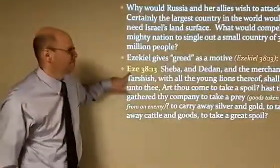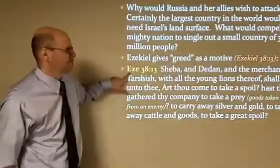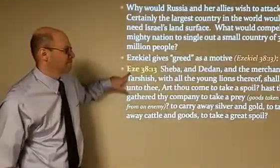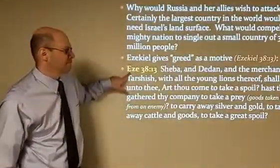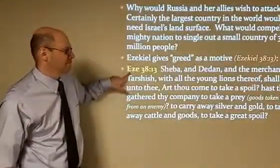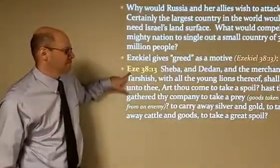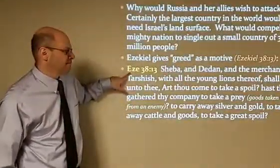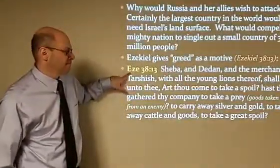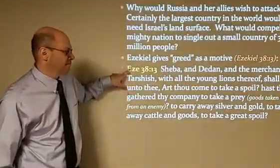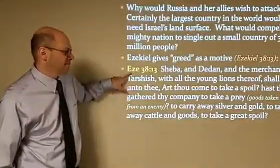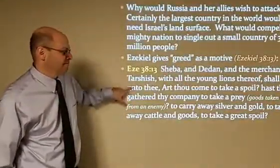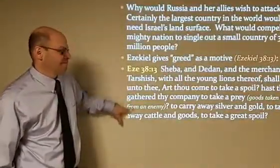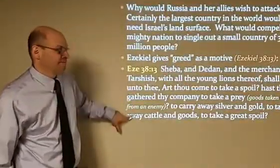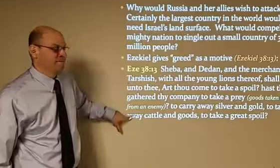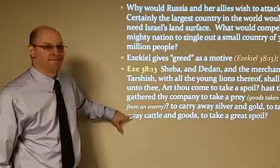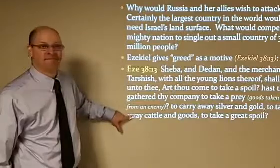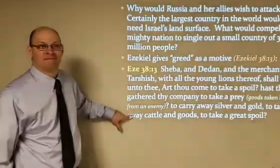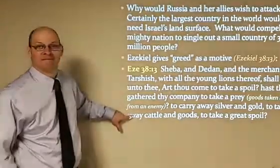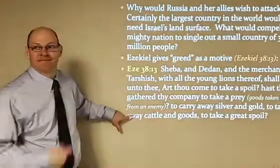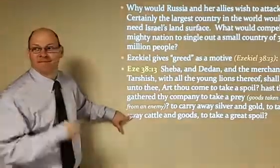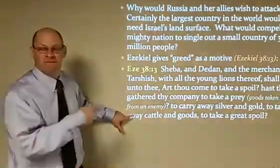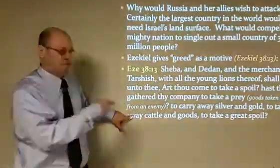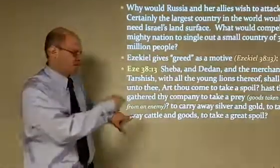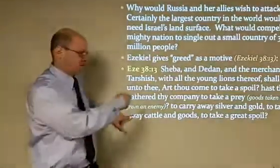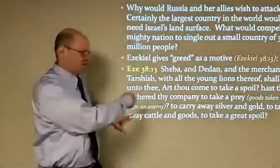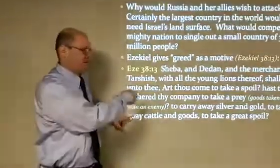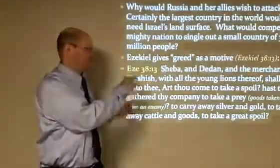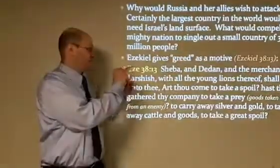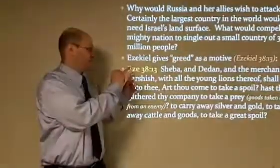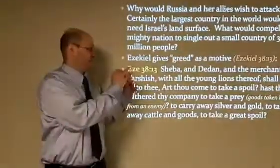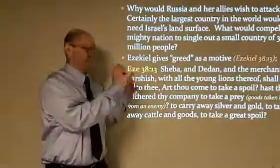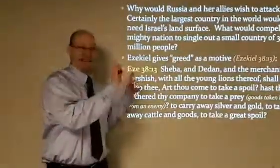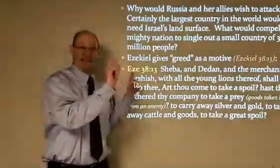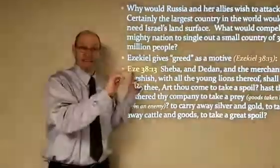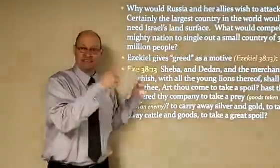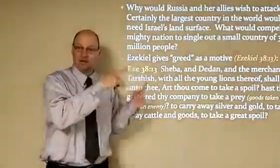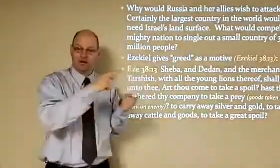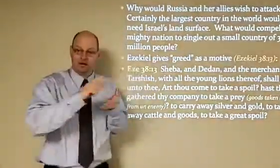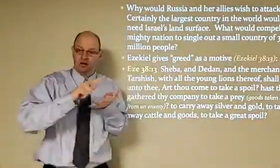Looking back at Ezekiel 38:13, where it talks about